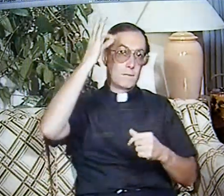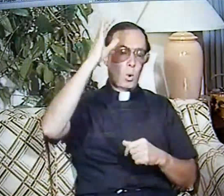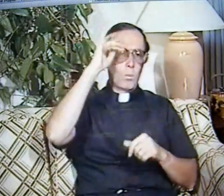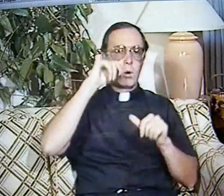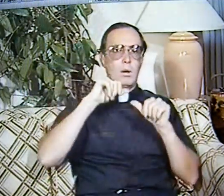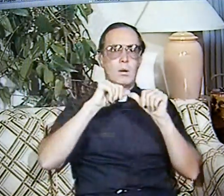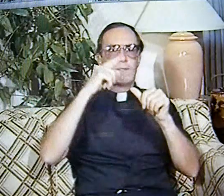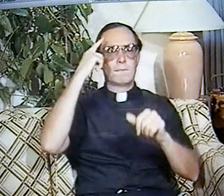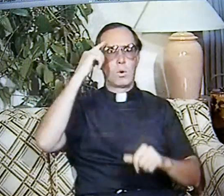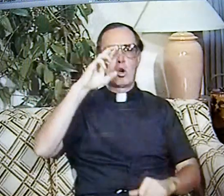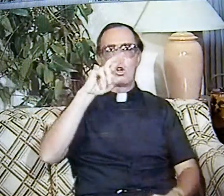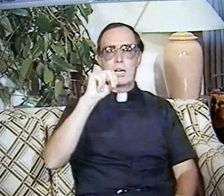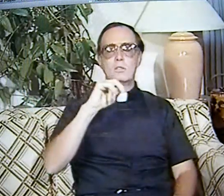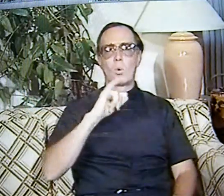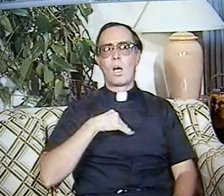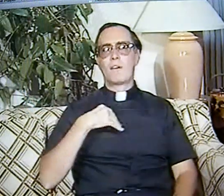can be a practicing nurse.